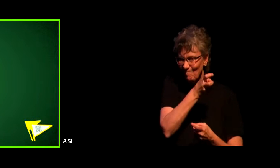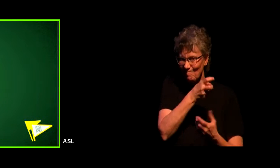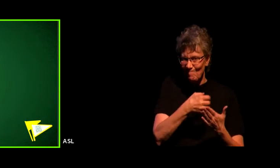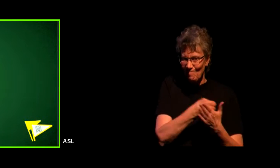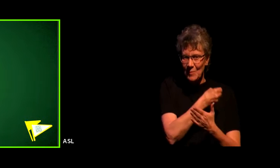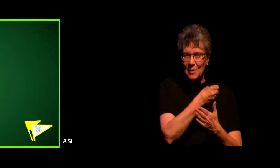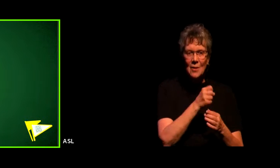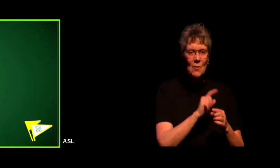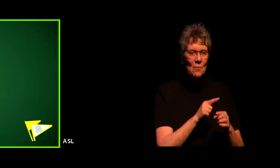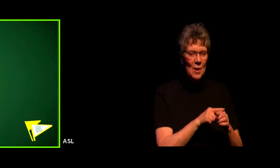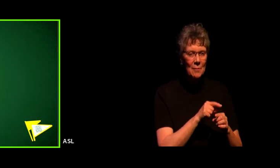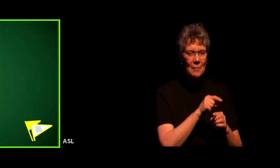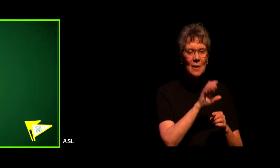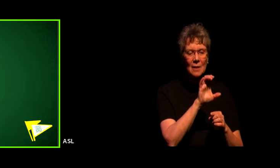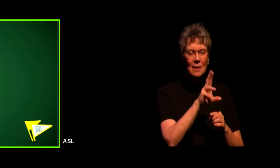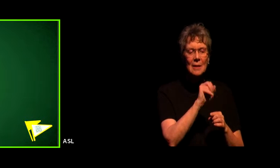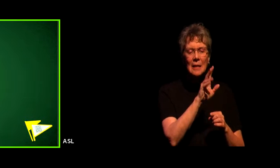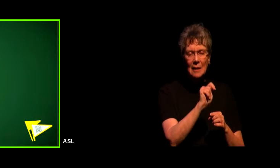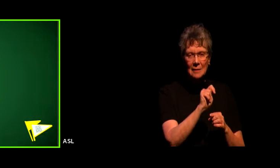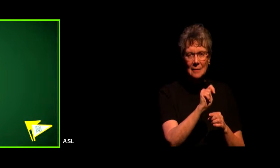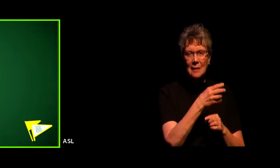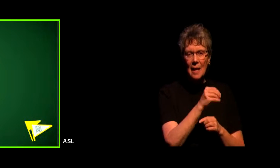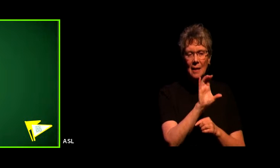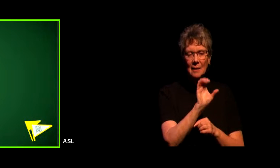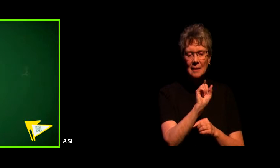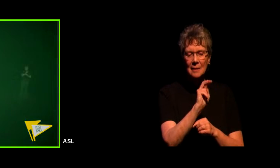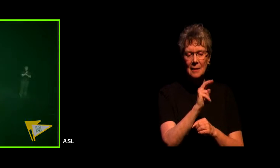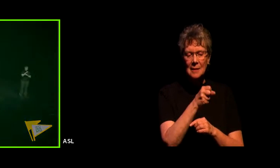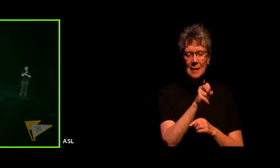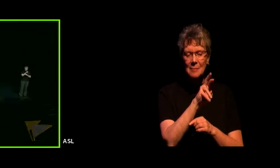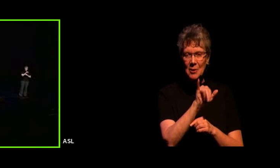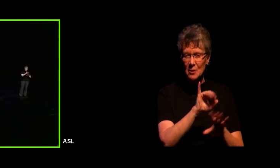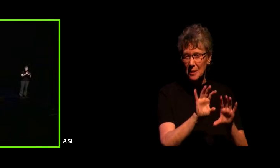really cool things. So please join me in welcoming Stephanie Helmhofer.